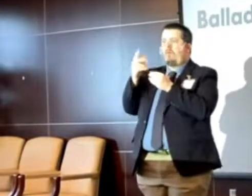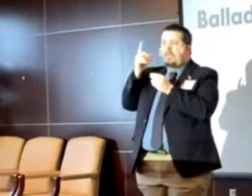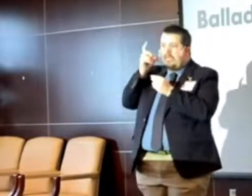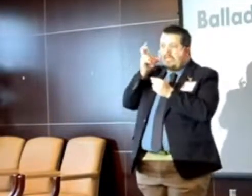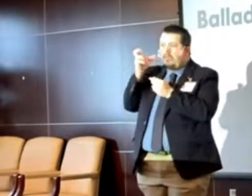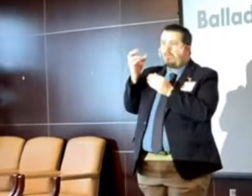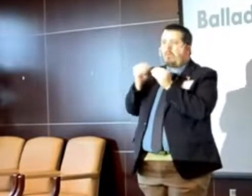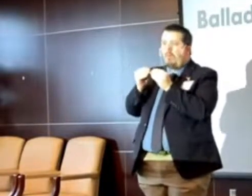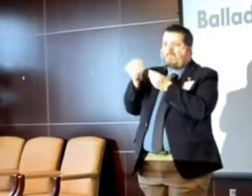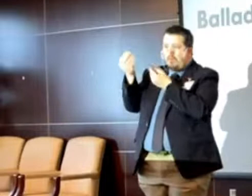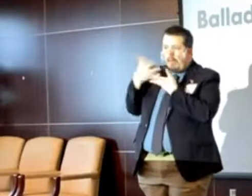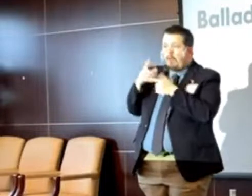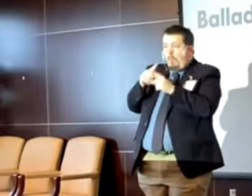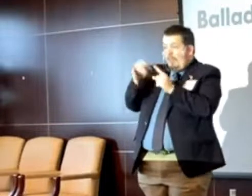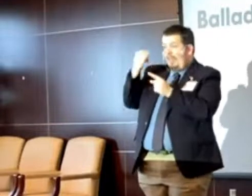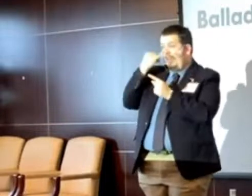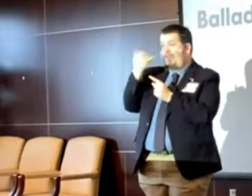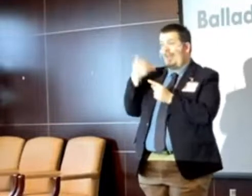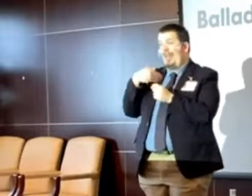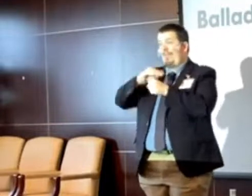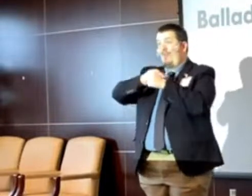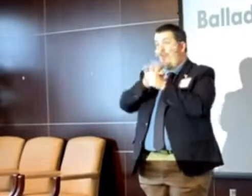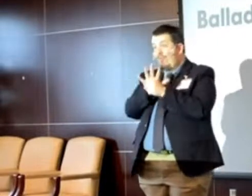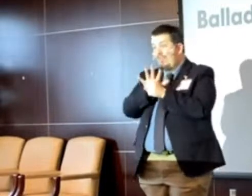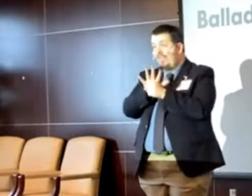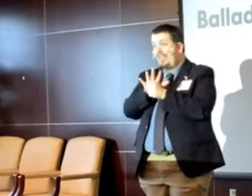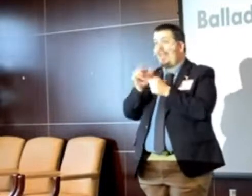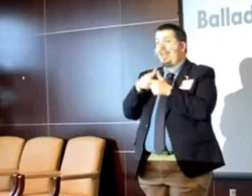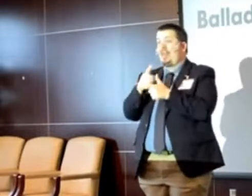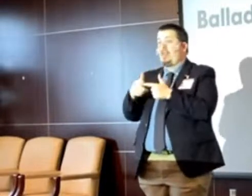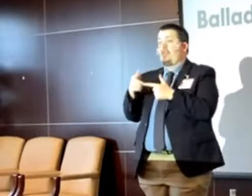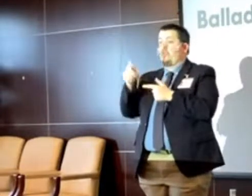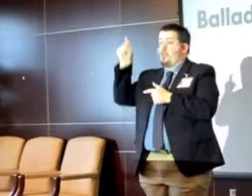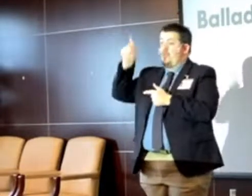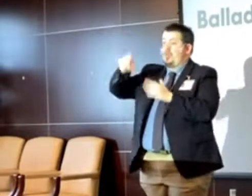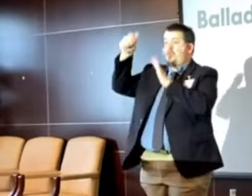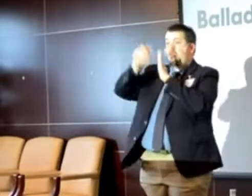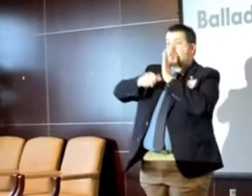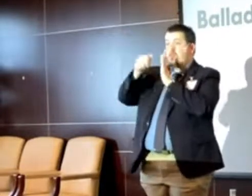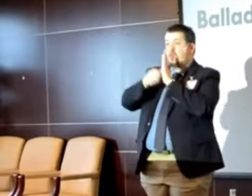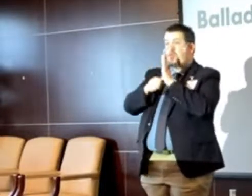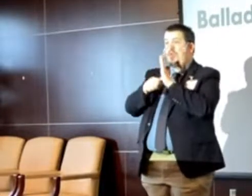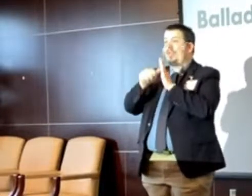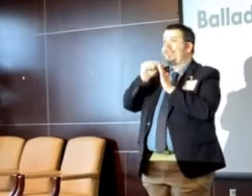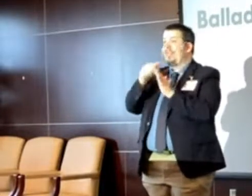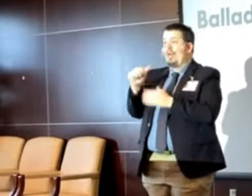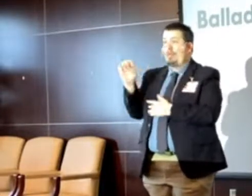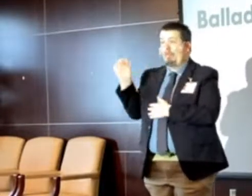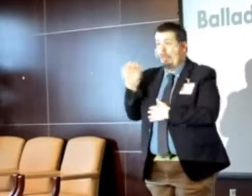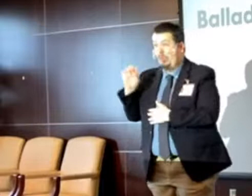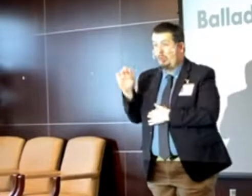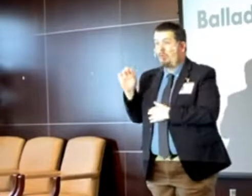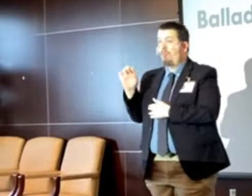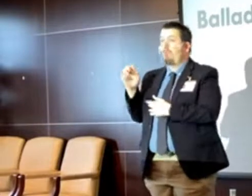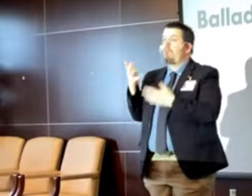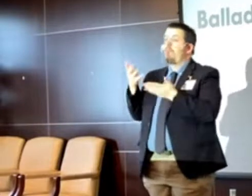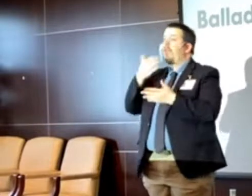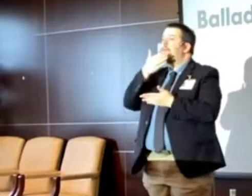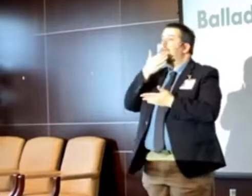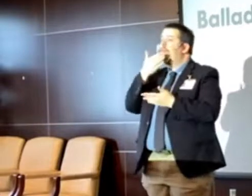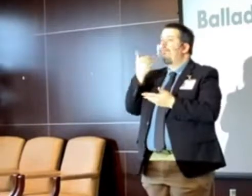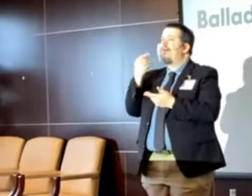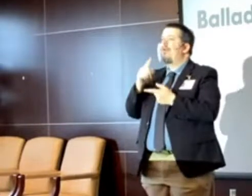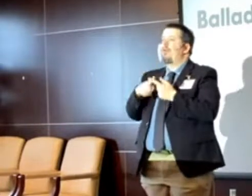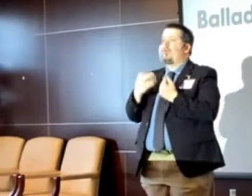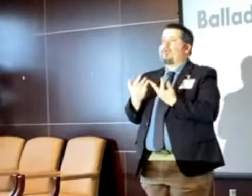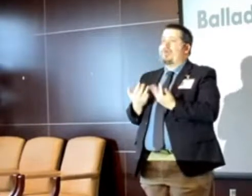comes in. But if you have COVID and you need a surgical intervention that's not emergent, it may actually be in your best